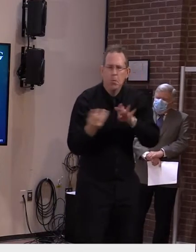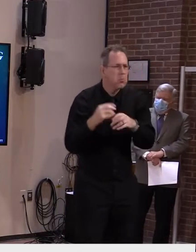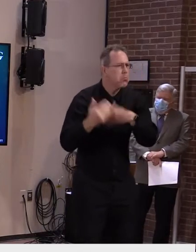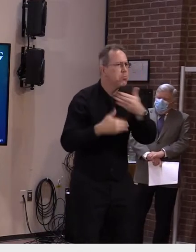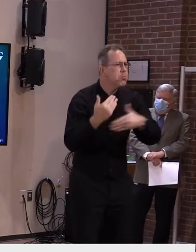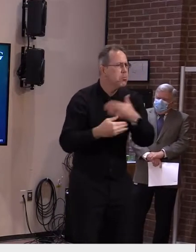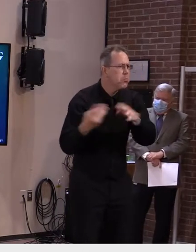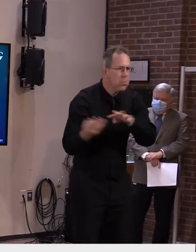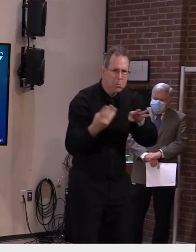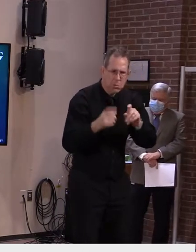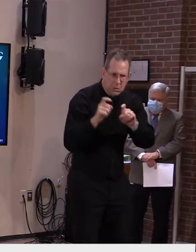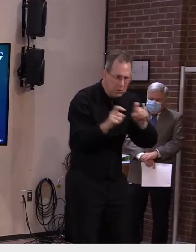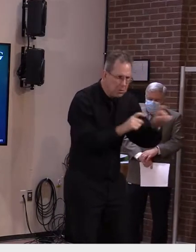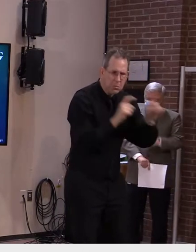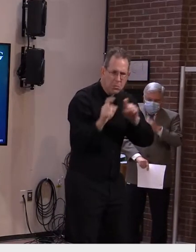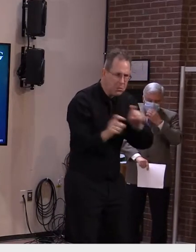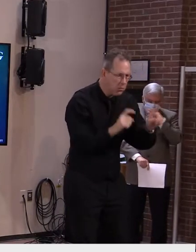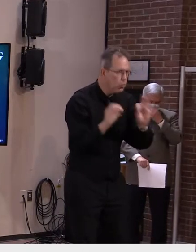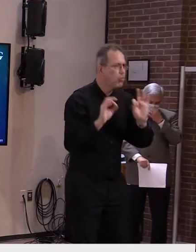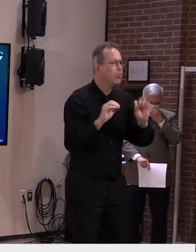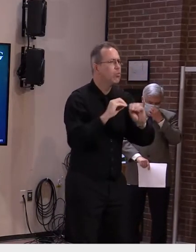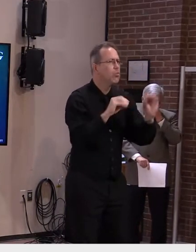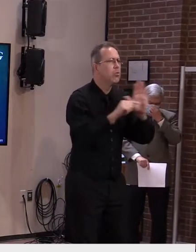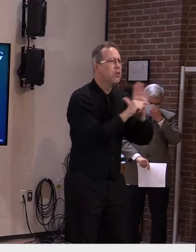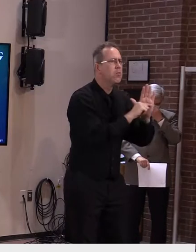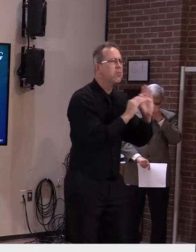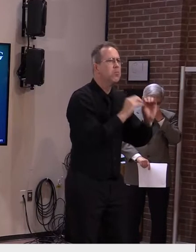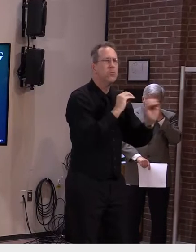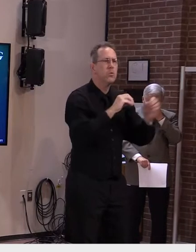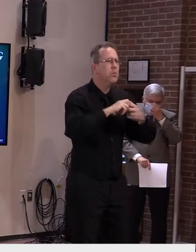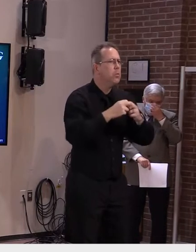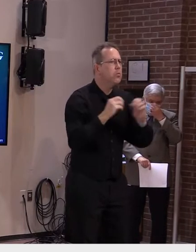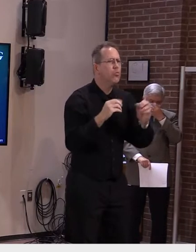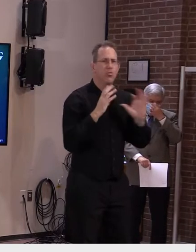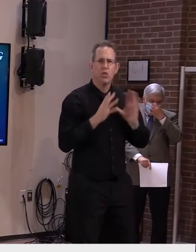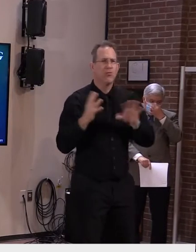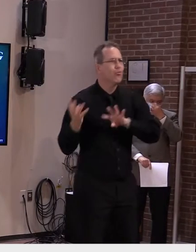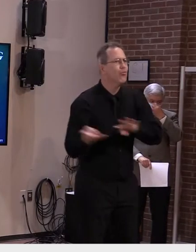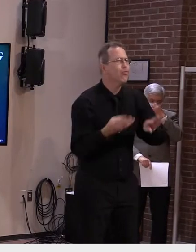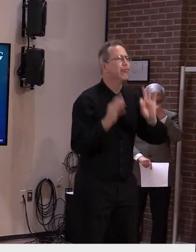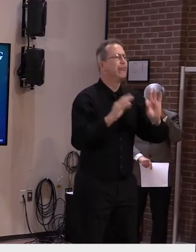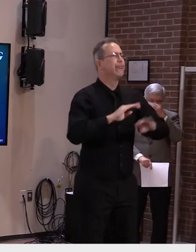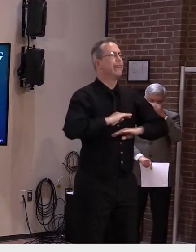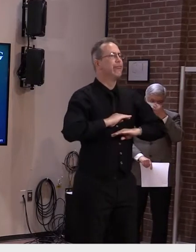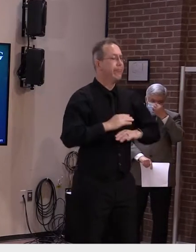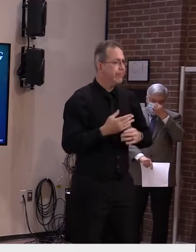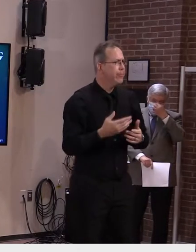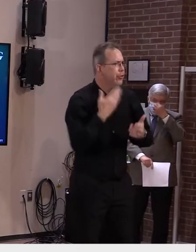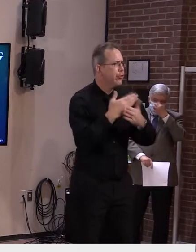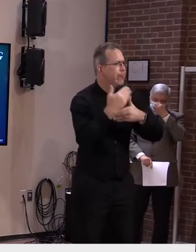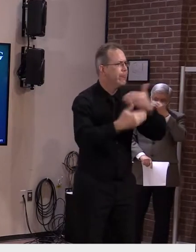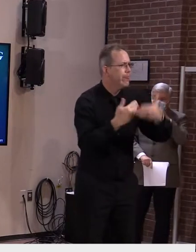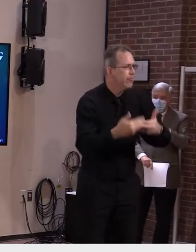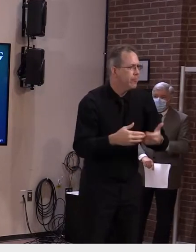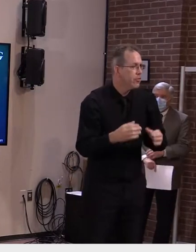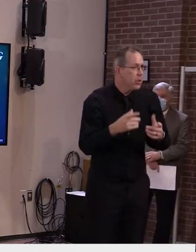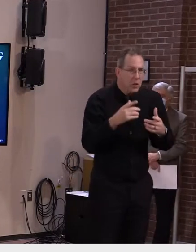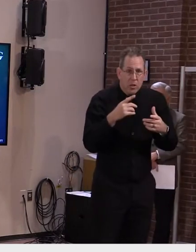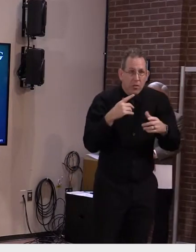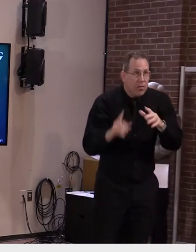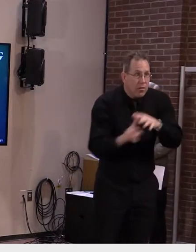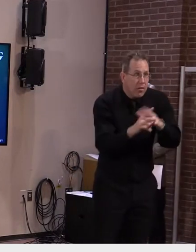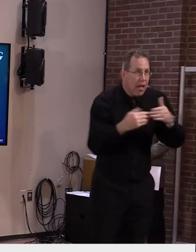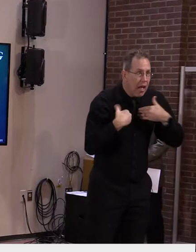in school yesterday as opposed to being quarantined. I understand these students also tested negative again this morning.